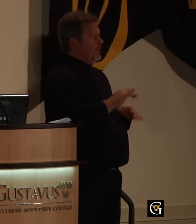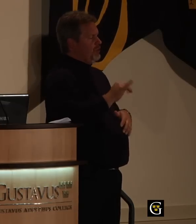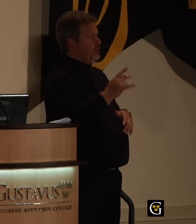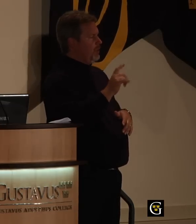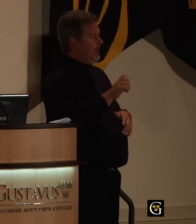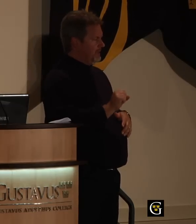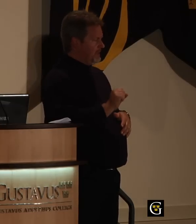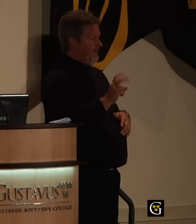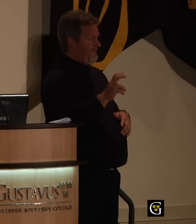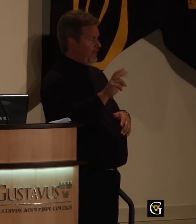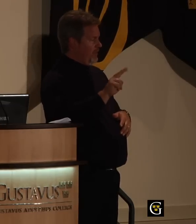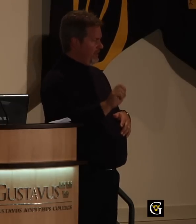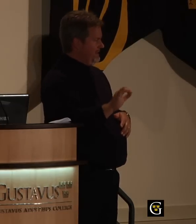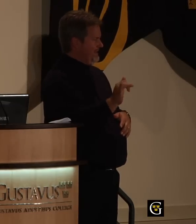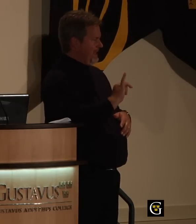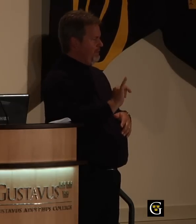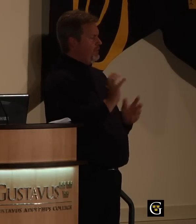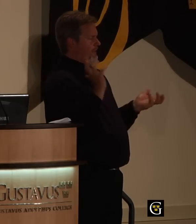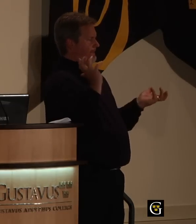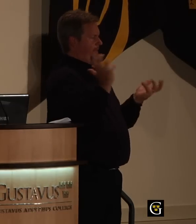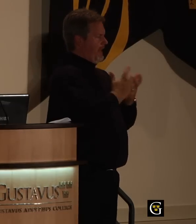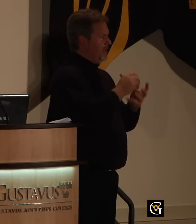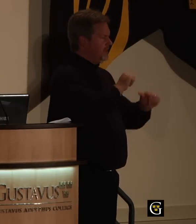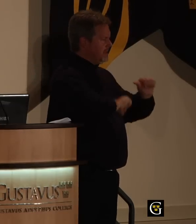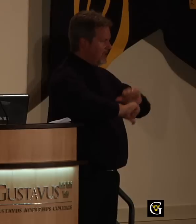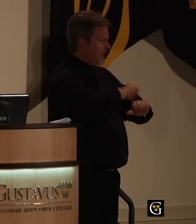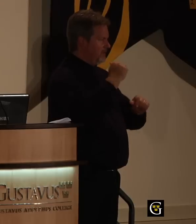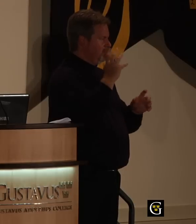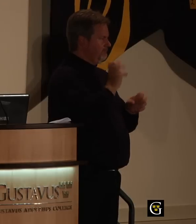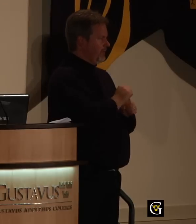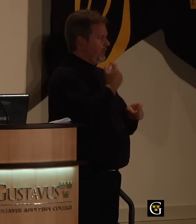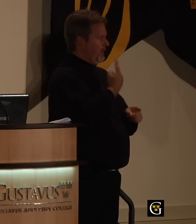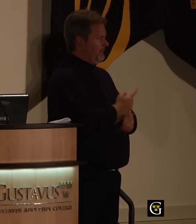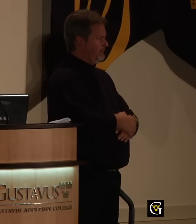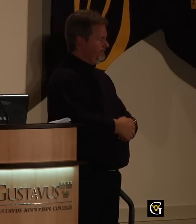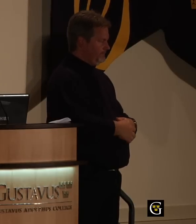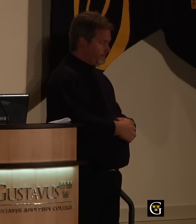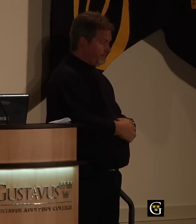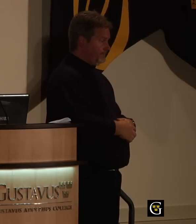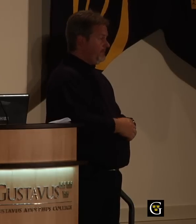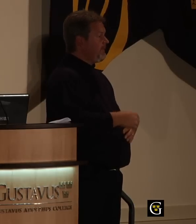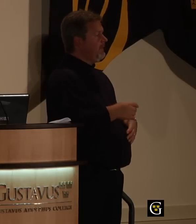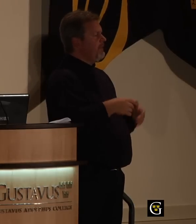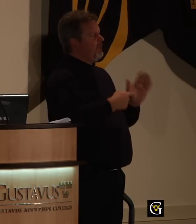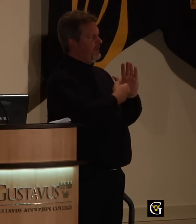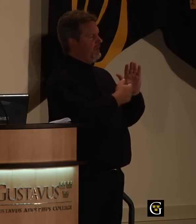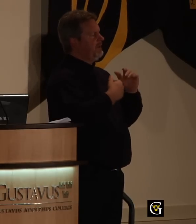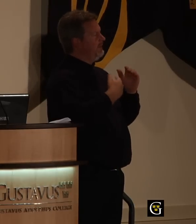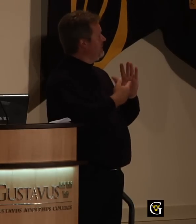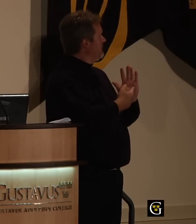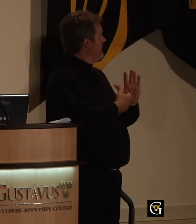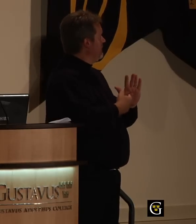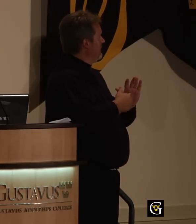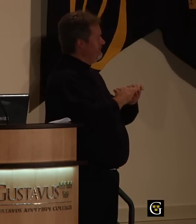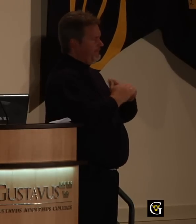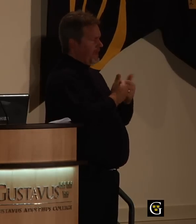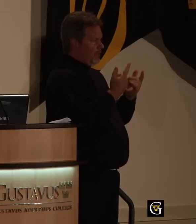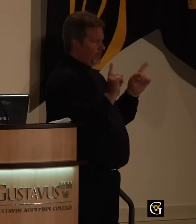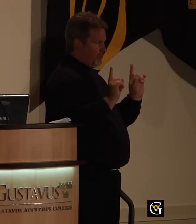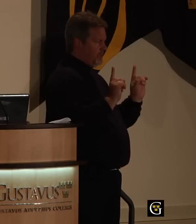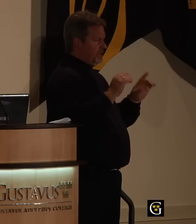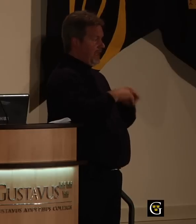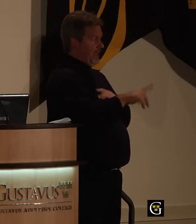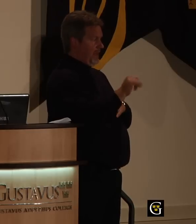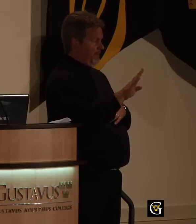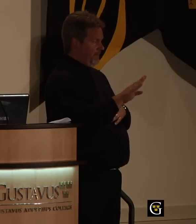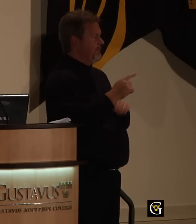science right. So let me give you an example of optogenetics in action, an example of it being used in the lab. So I'm going to